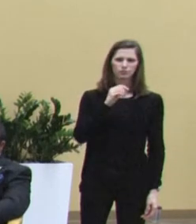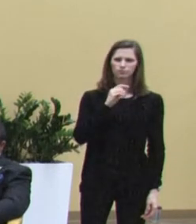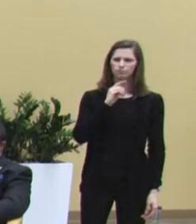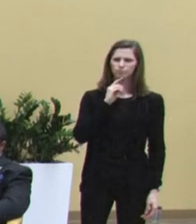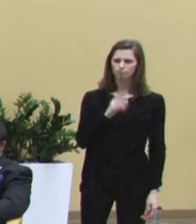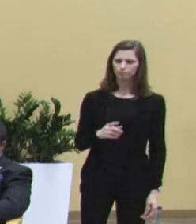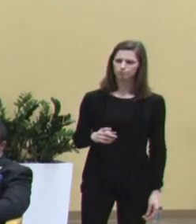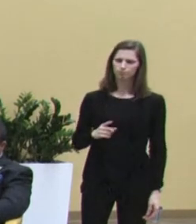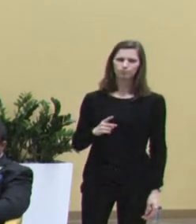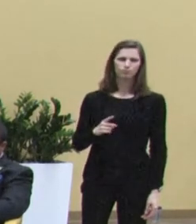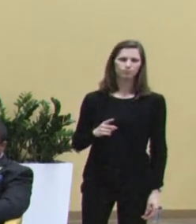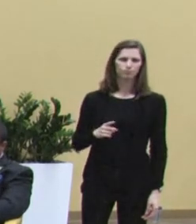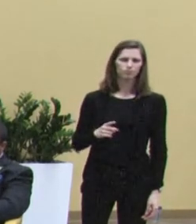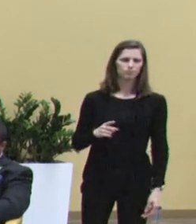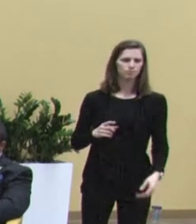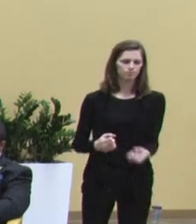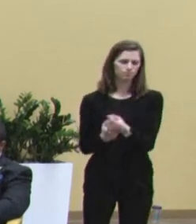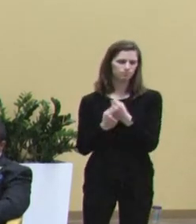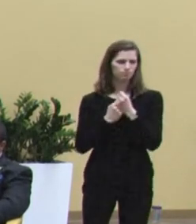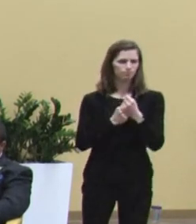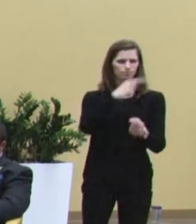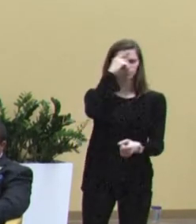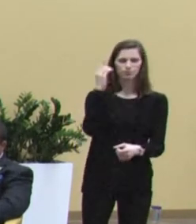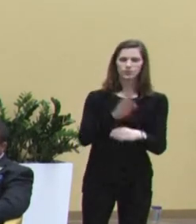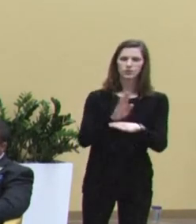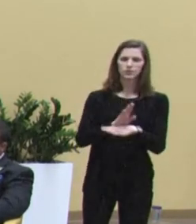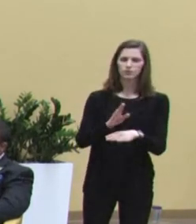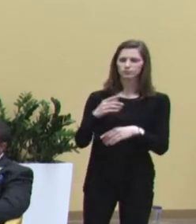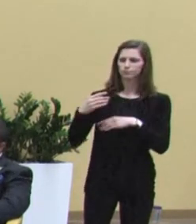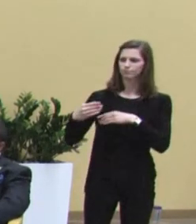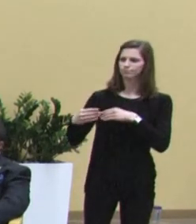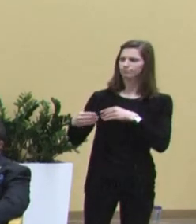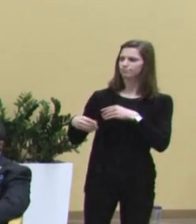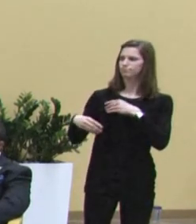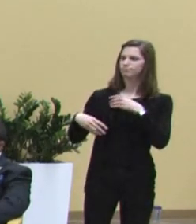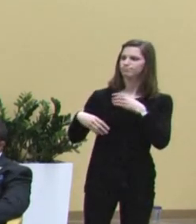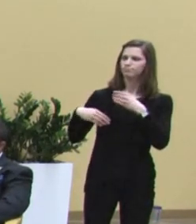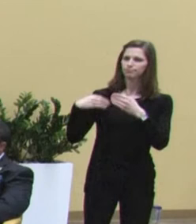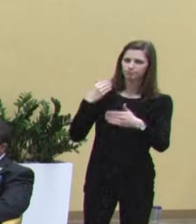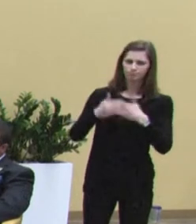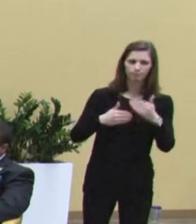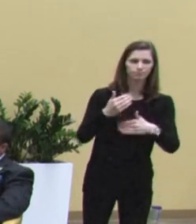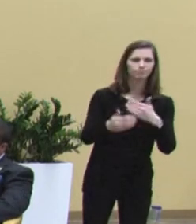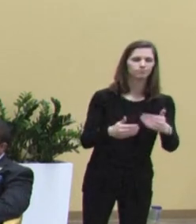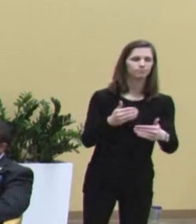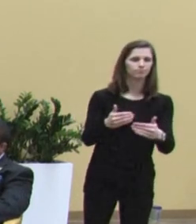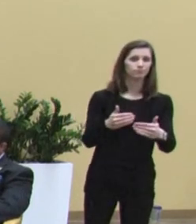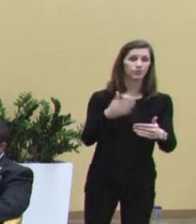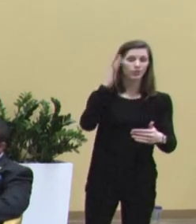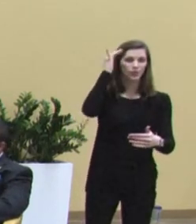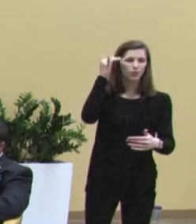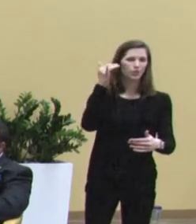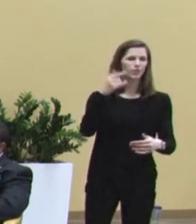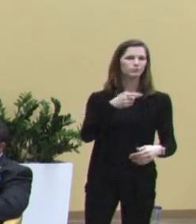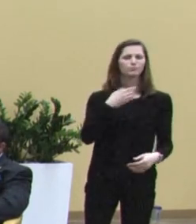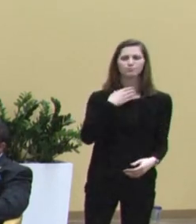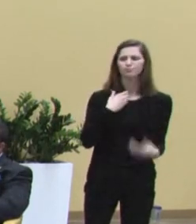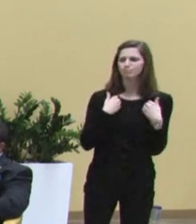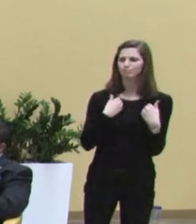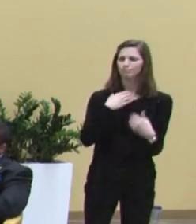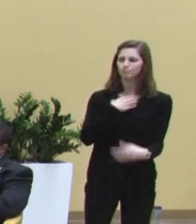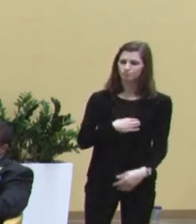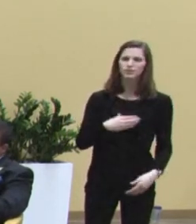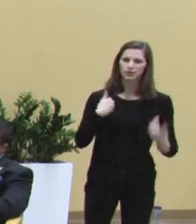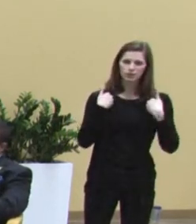back over the years because he has such a passion for really, you know, being